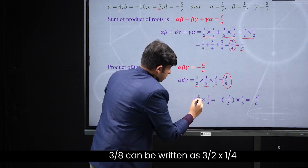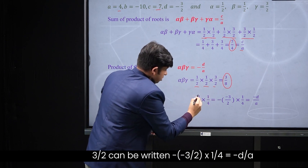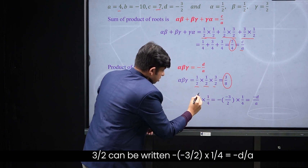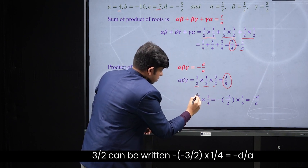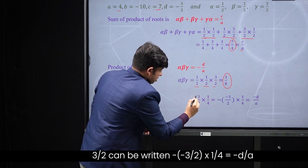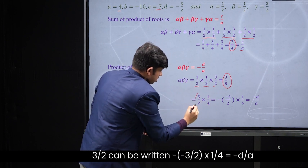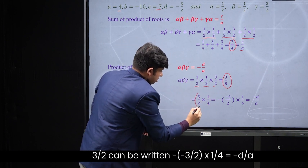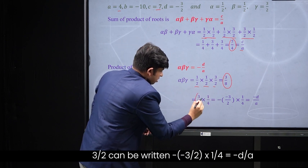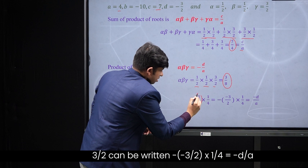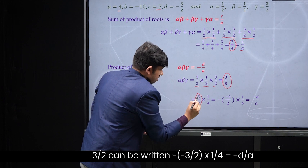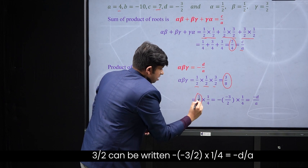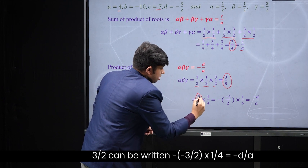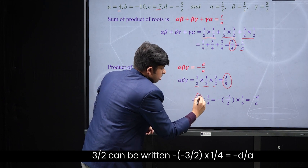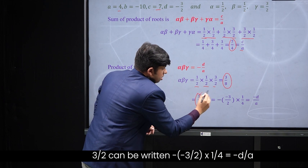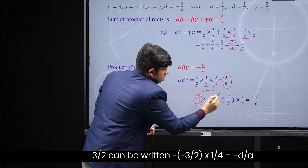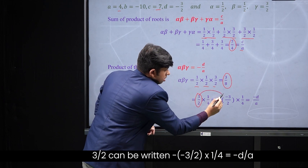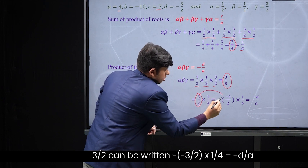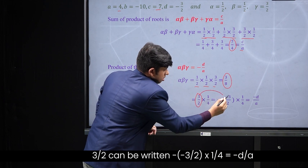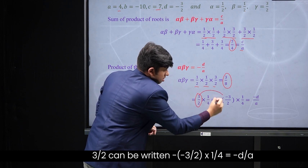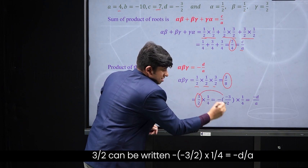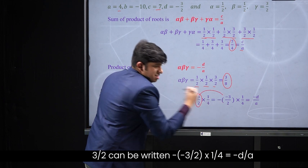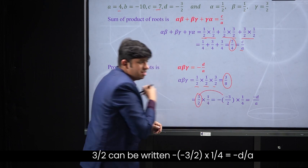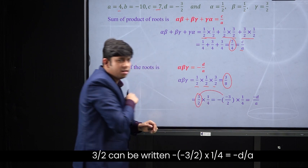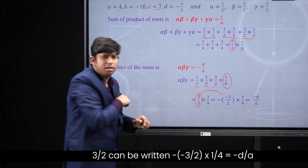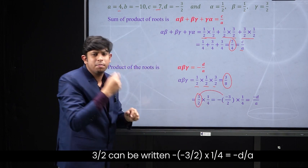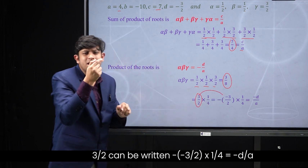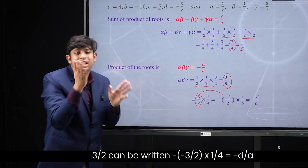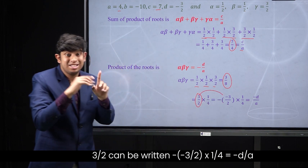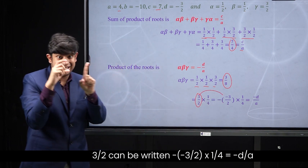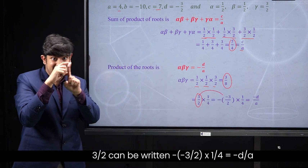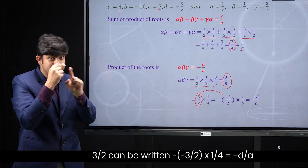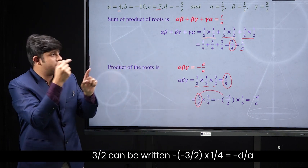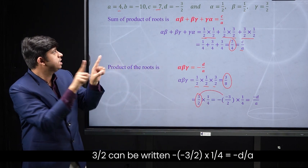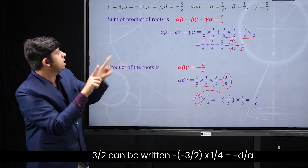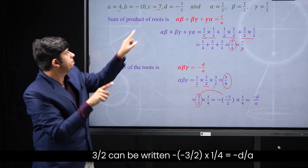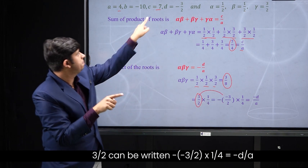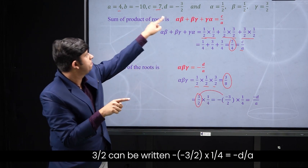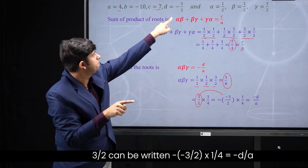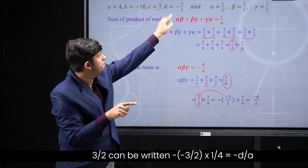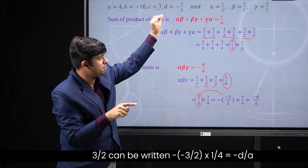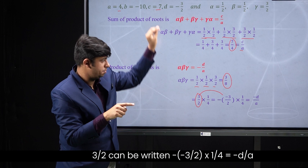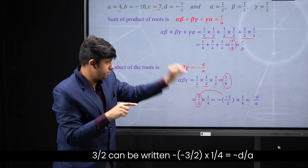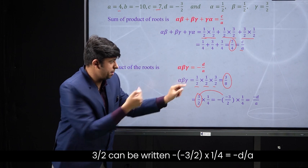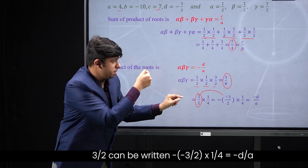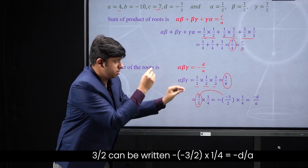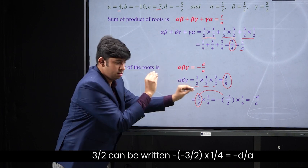3 by 2 can be written as minus of minus 3 by 2 into 1 by 4, which is equal to minus d by a.